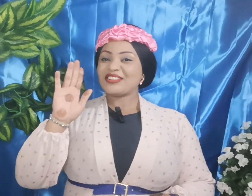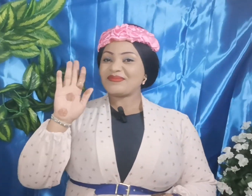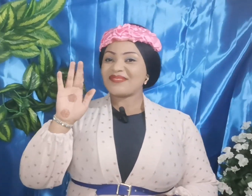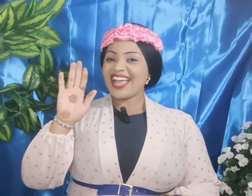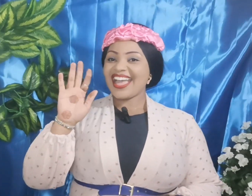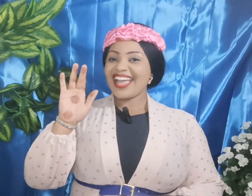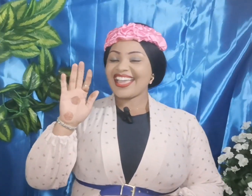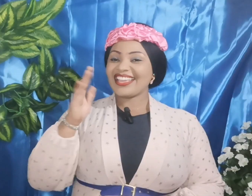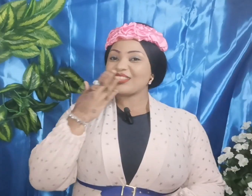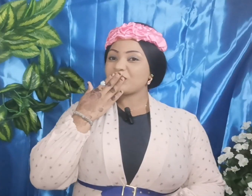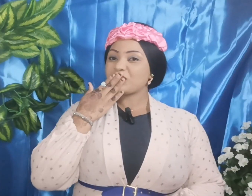Bye.